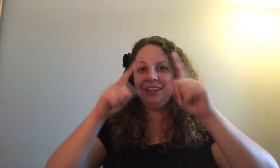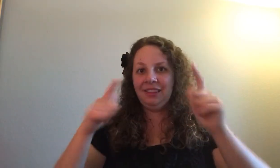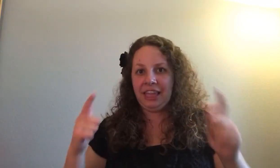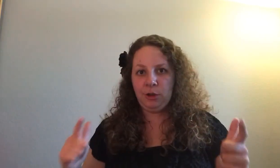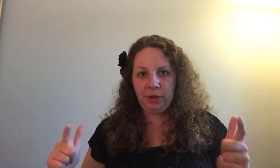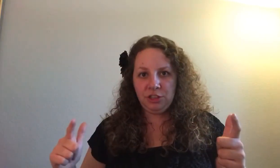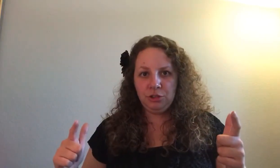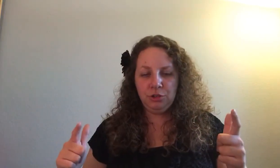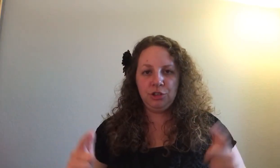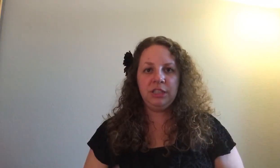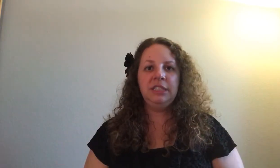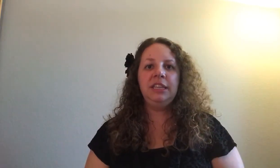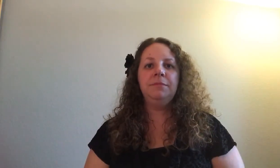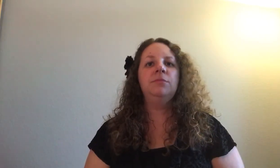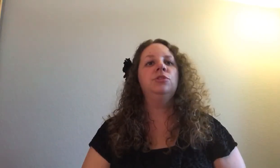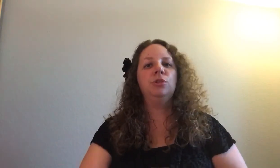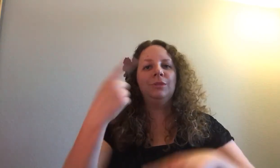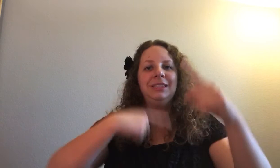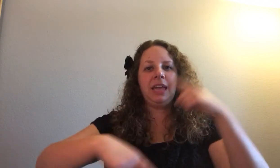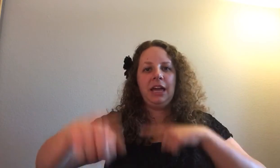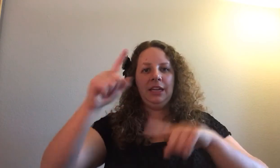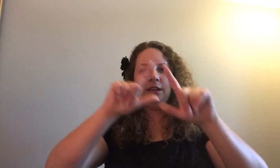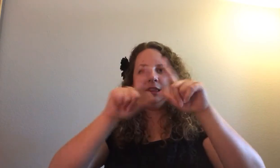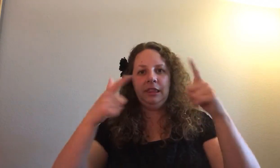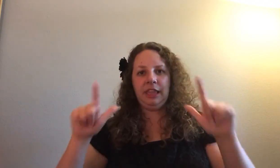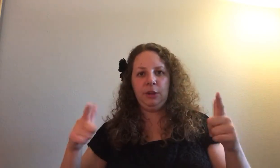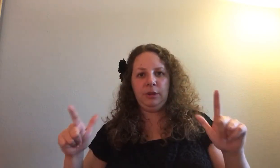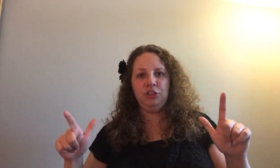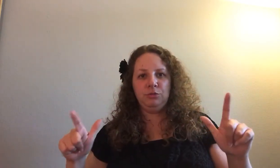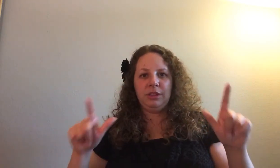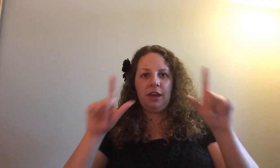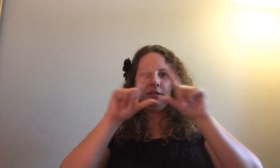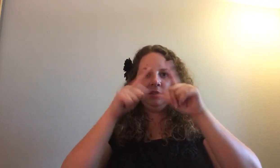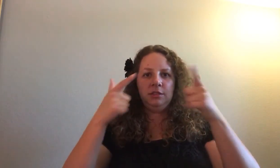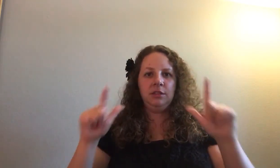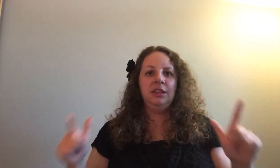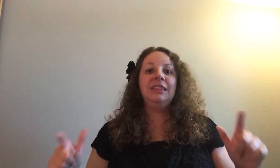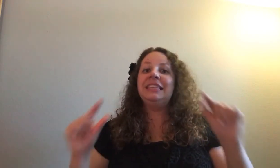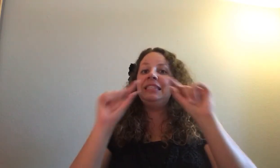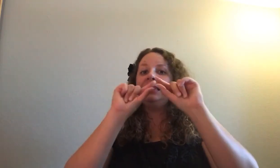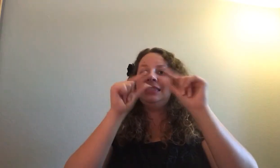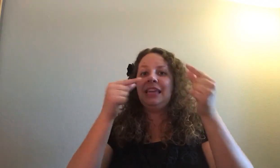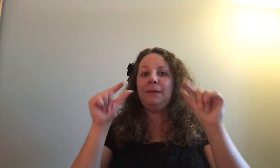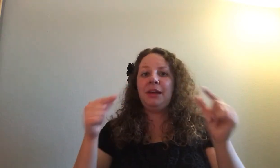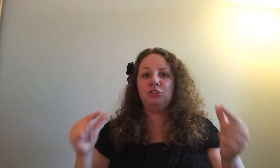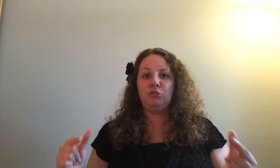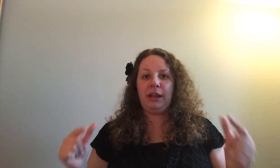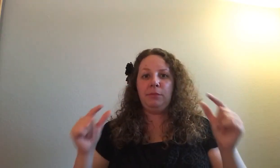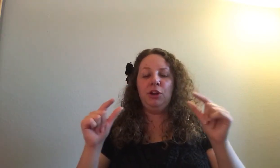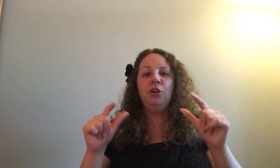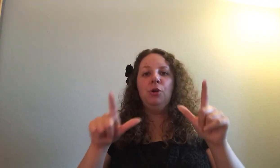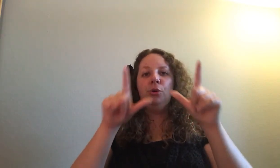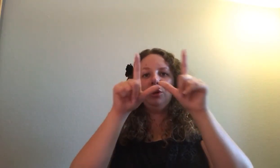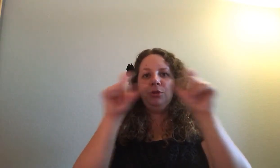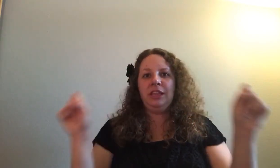sign language you usually see. So sign language with L's. This is same as grammar, or you later